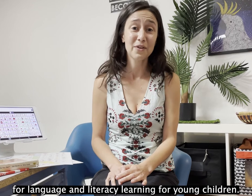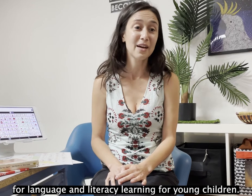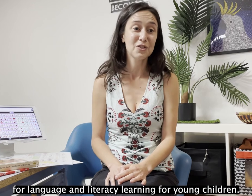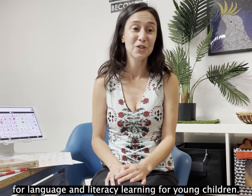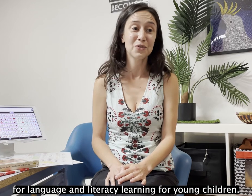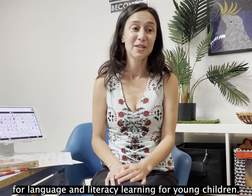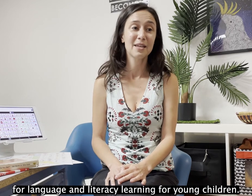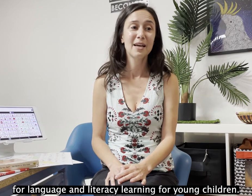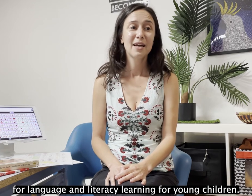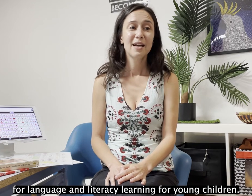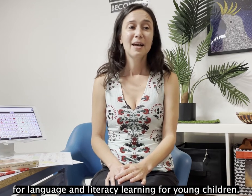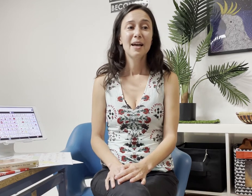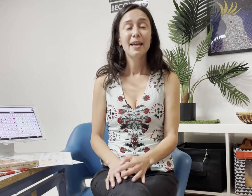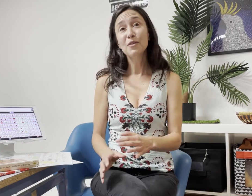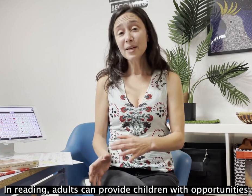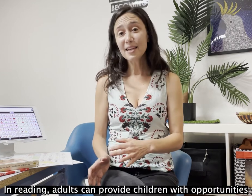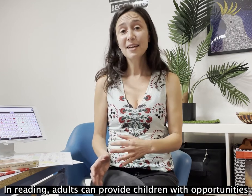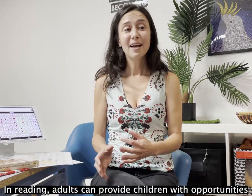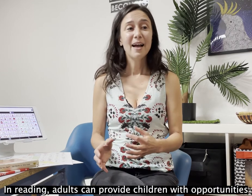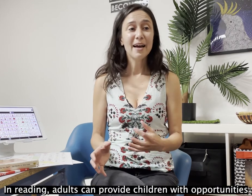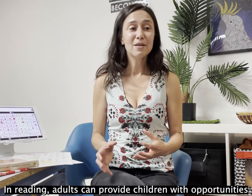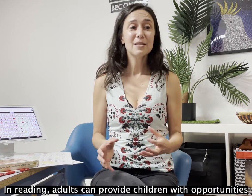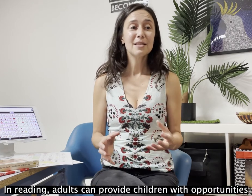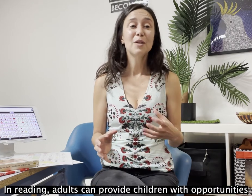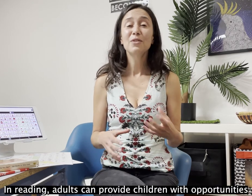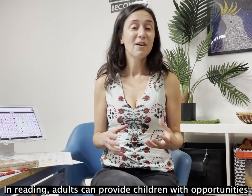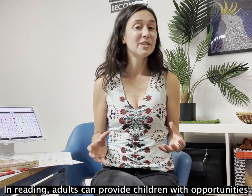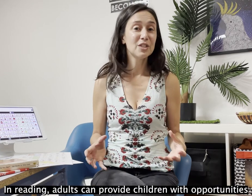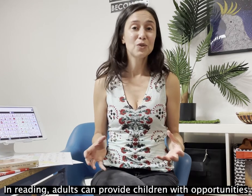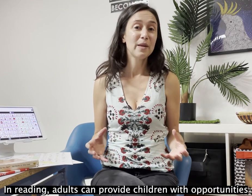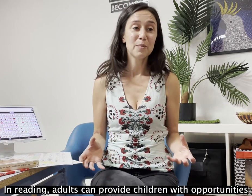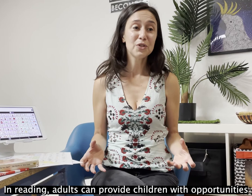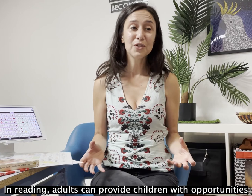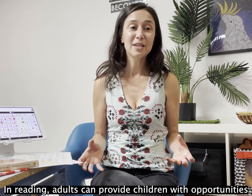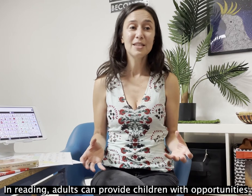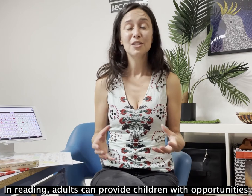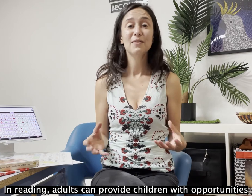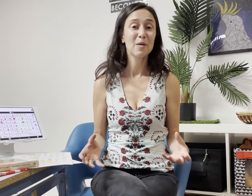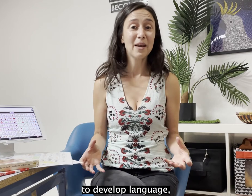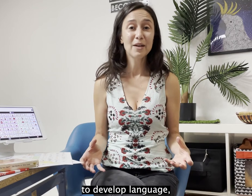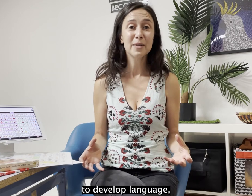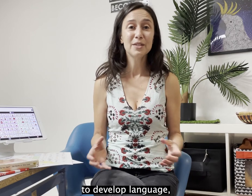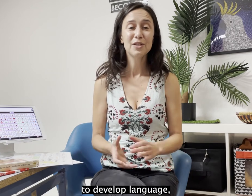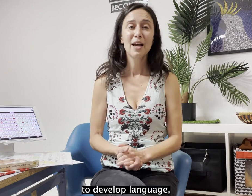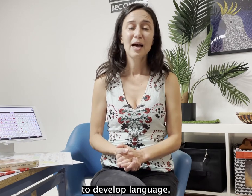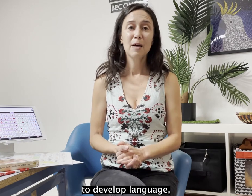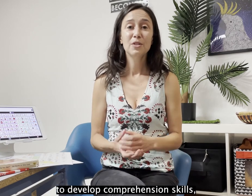young children. In reading, adults can provide children with opportunities to develop language, to